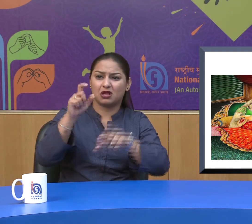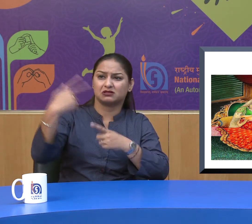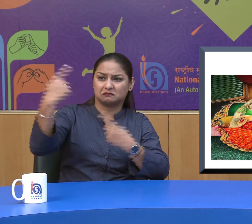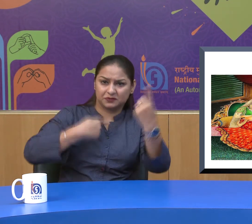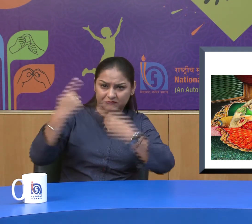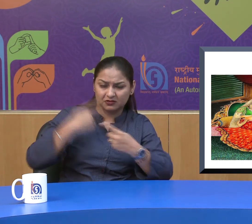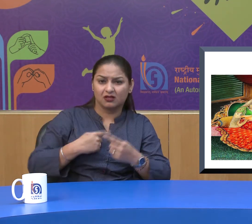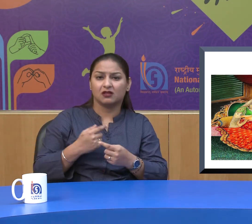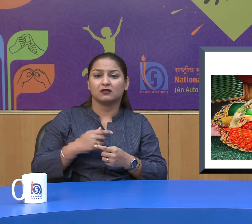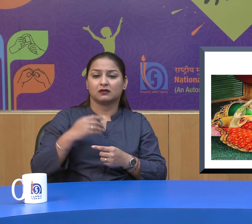parda,